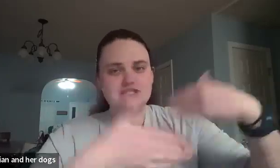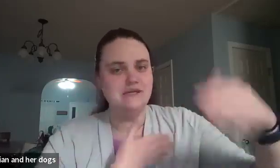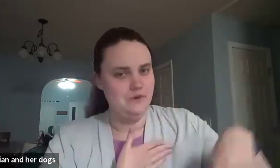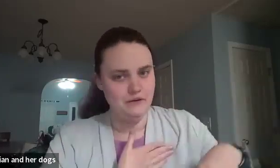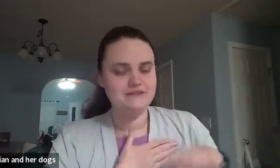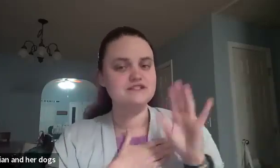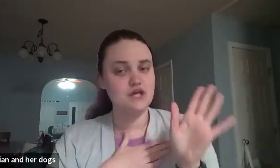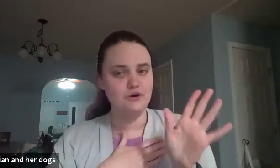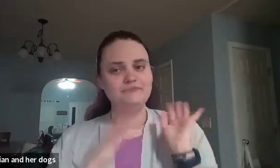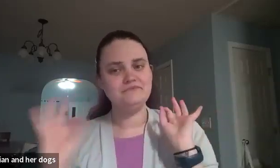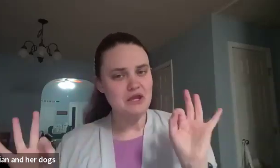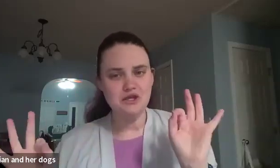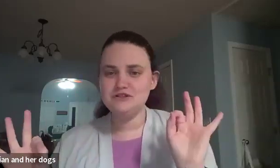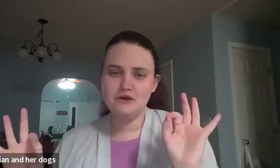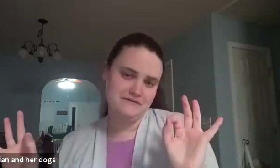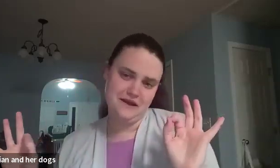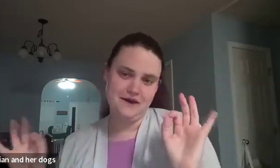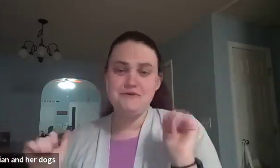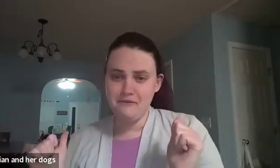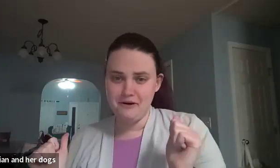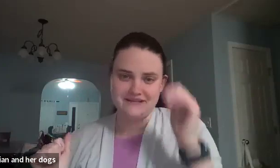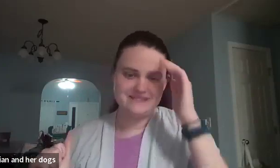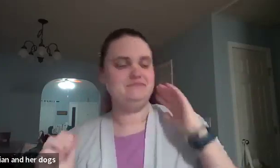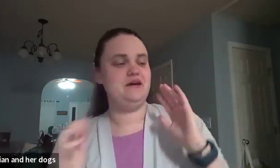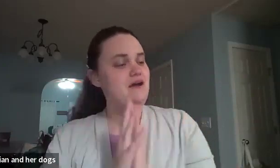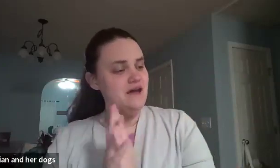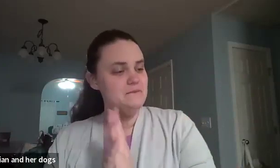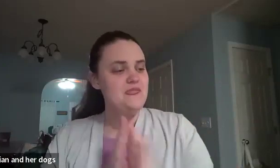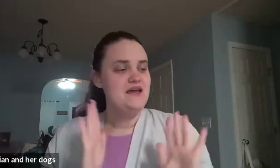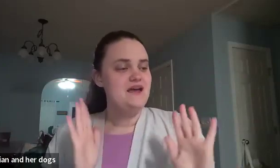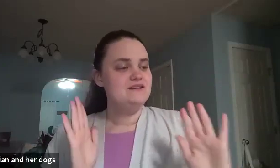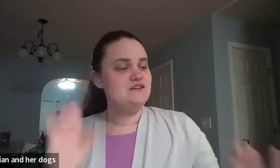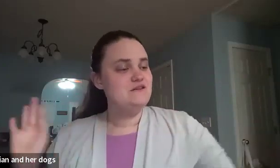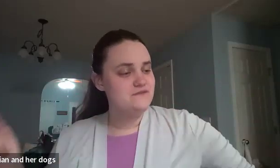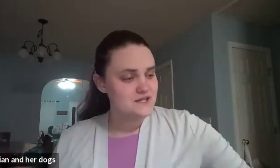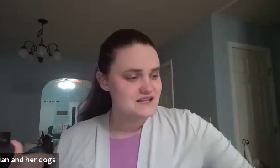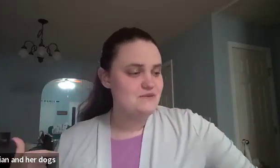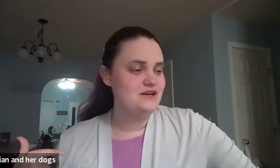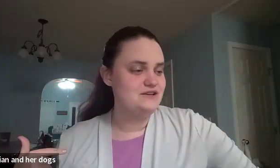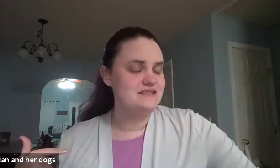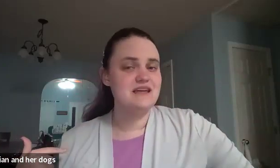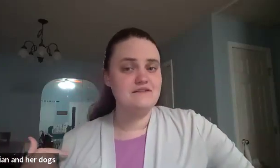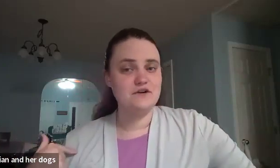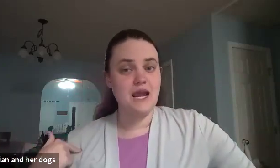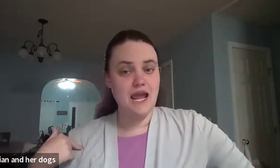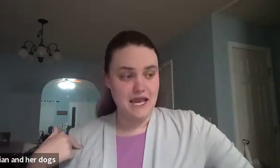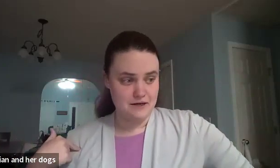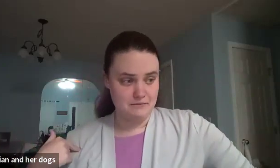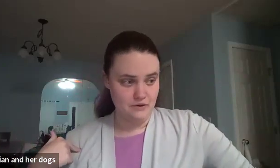just keep going. So you are totally fine though. No worries. But okay. So the first sign we're going to do is the sign for